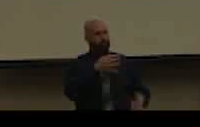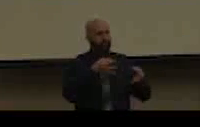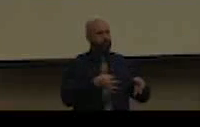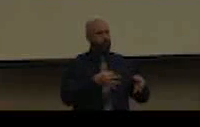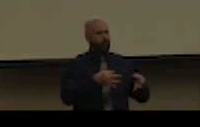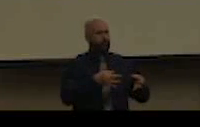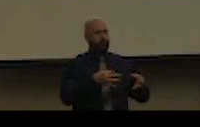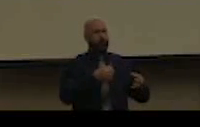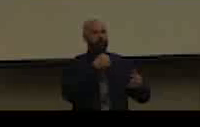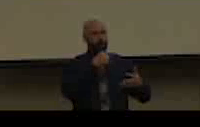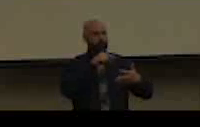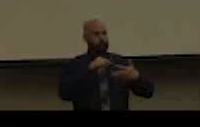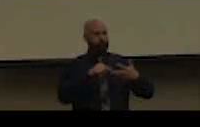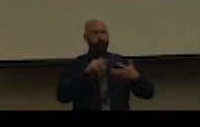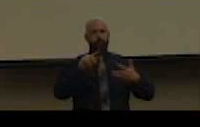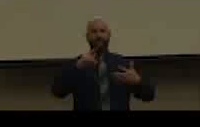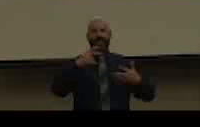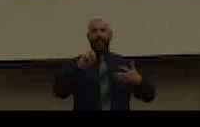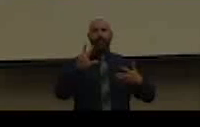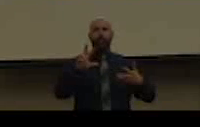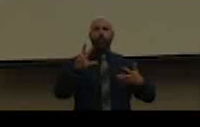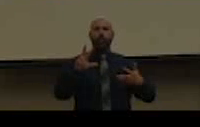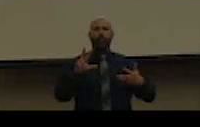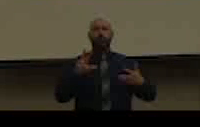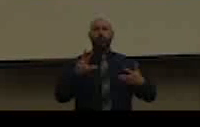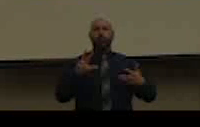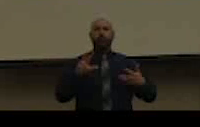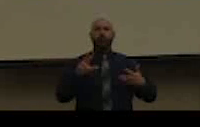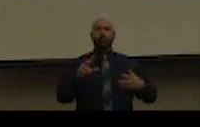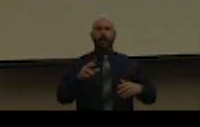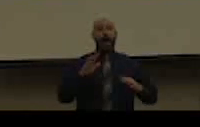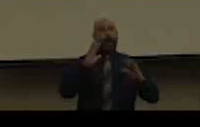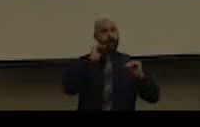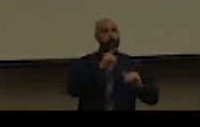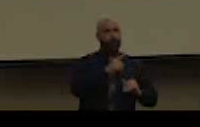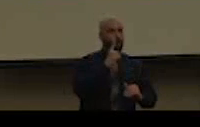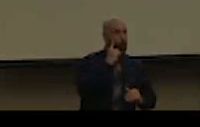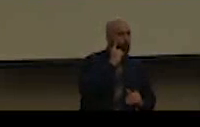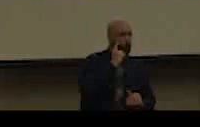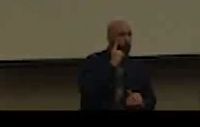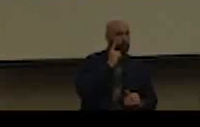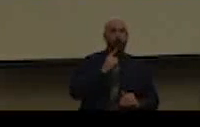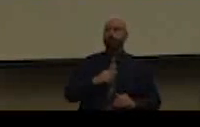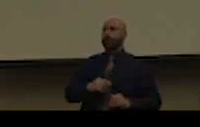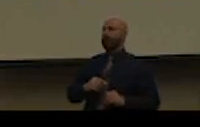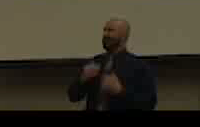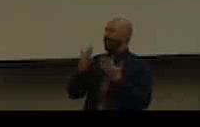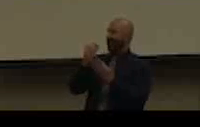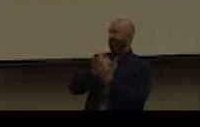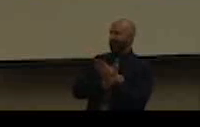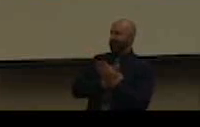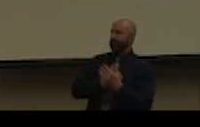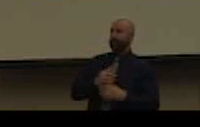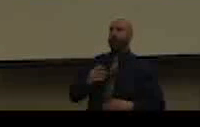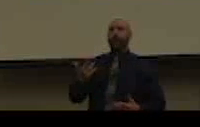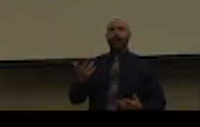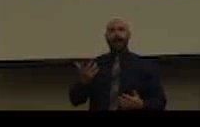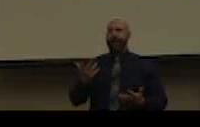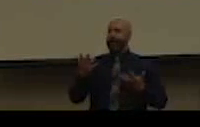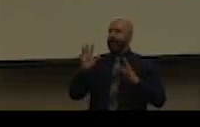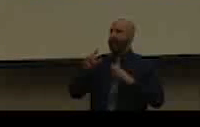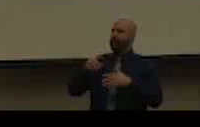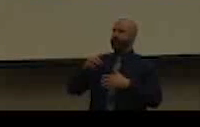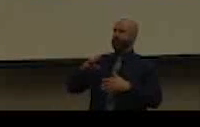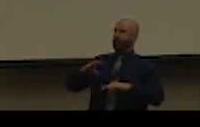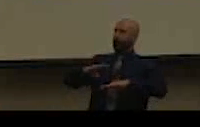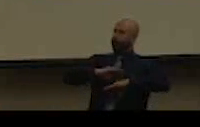back to me was, oh, the wait list, or I don't want to do X or Y or Z, you know,